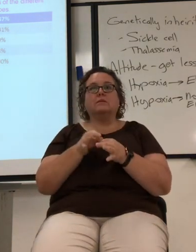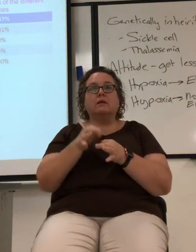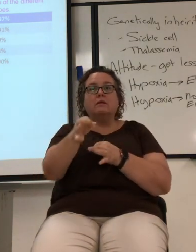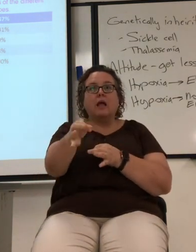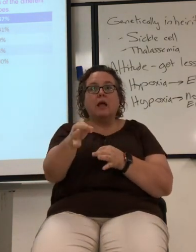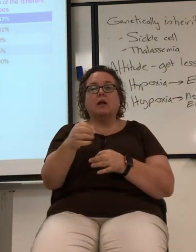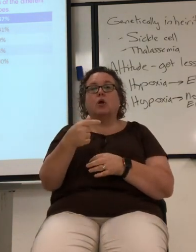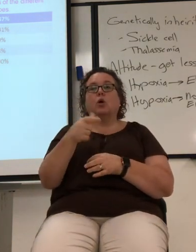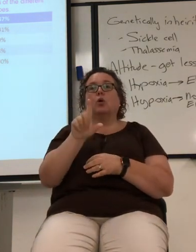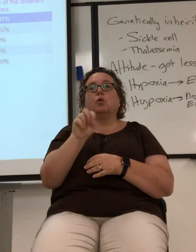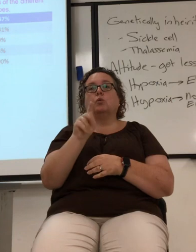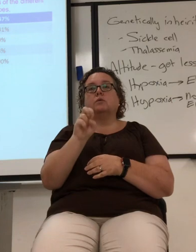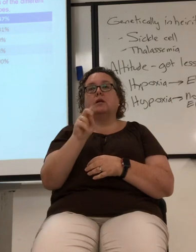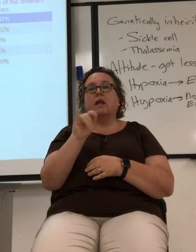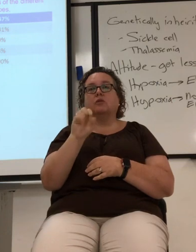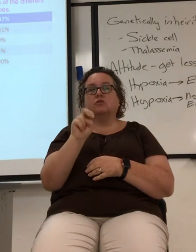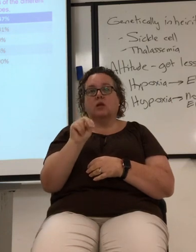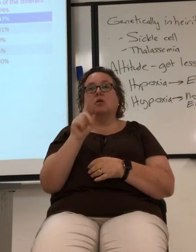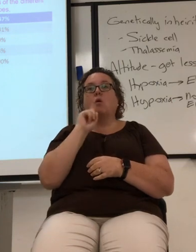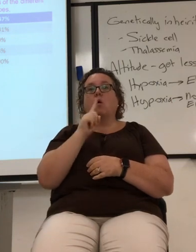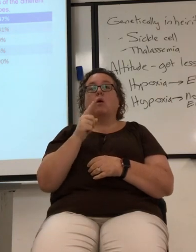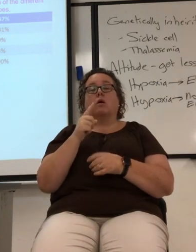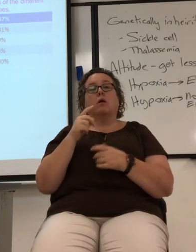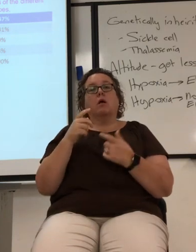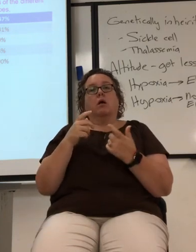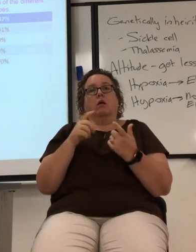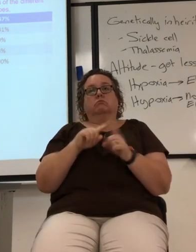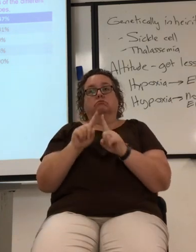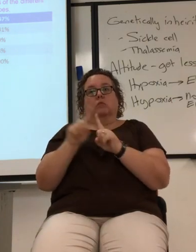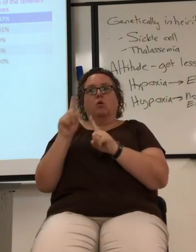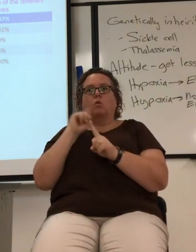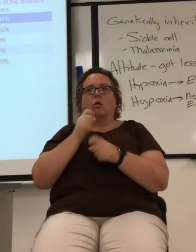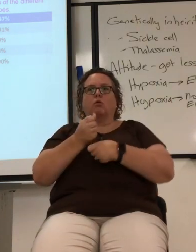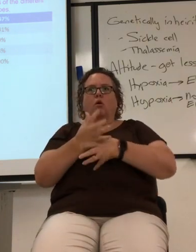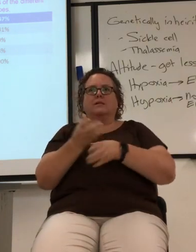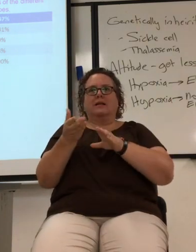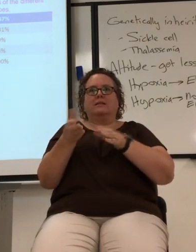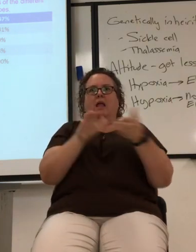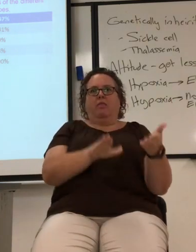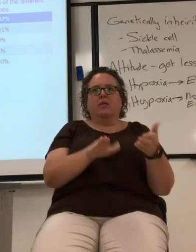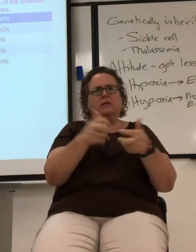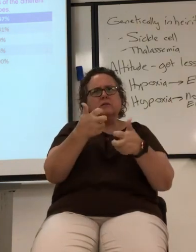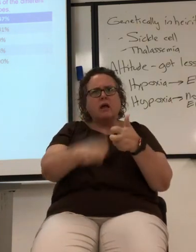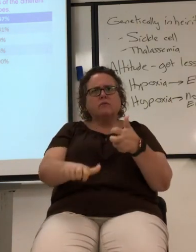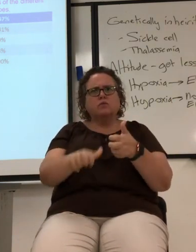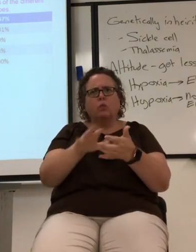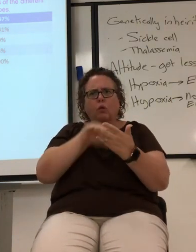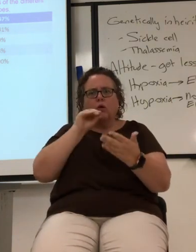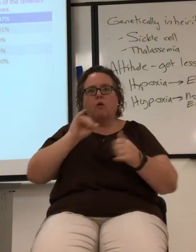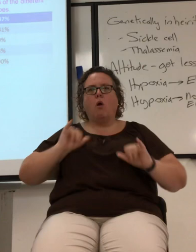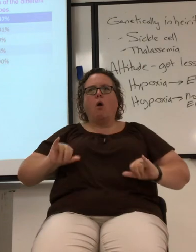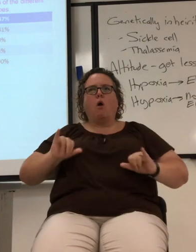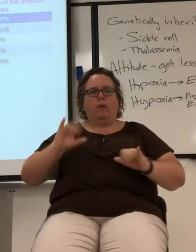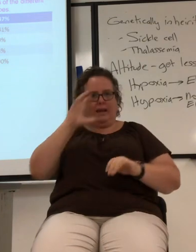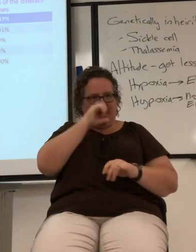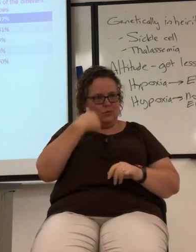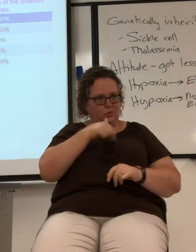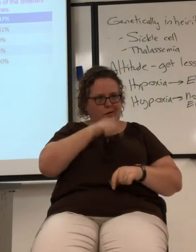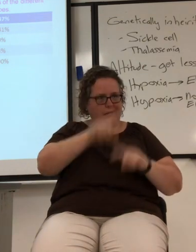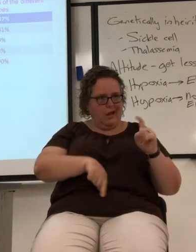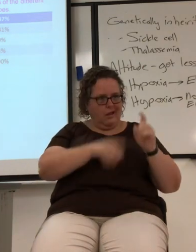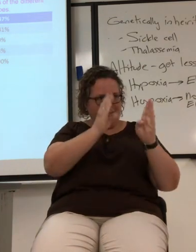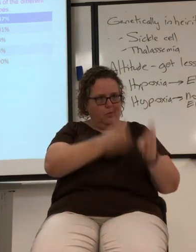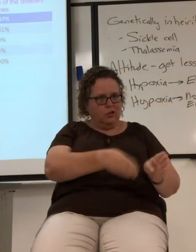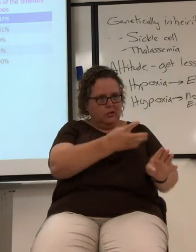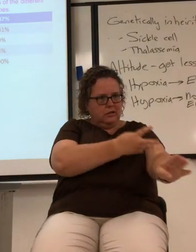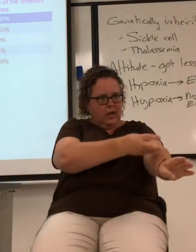and hemolysis of RBCs occurred, leading to death. And that's a tough way to find out, oh, I guess we can't do this. So